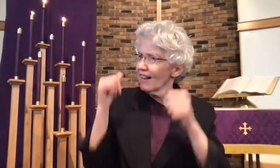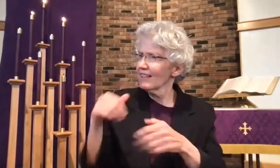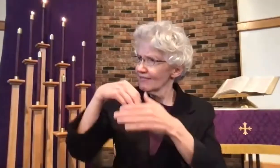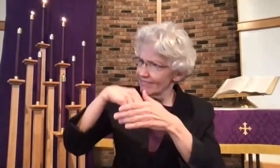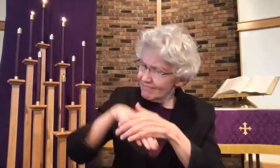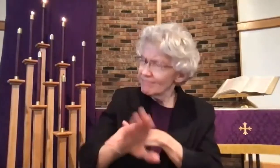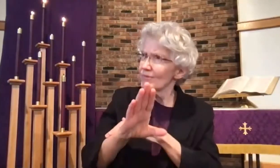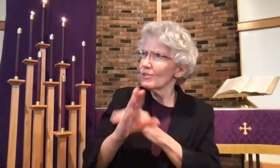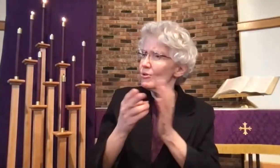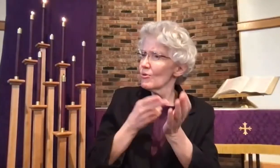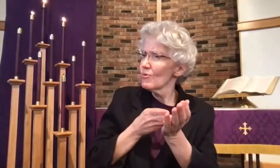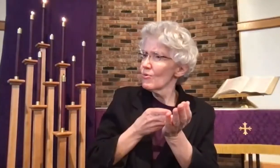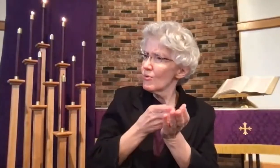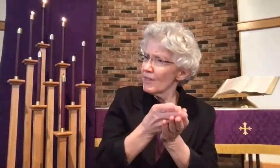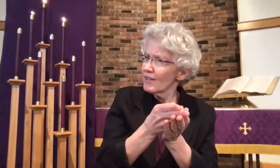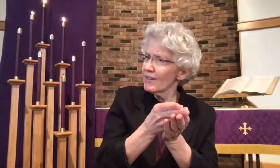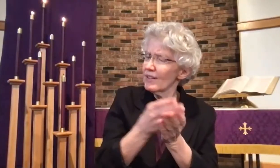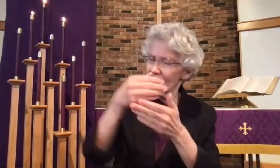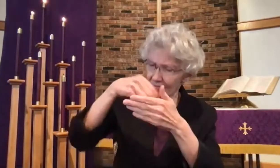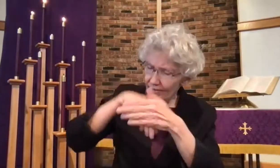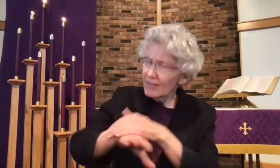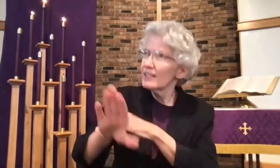truth and justice that I may enter through them.